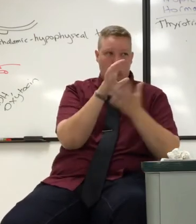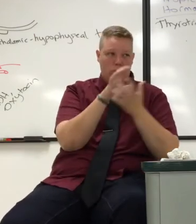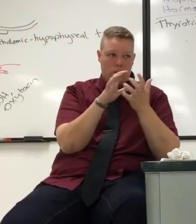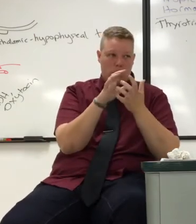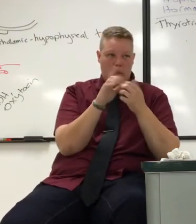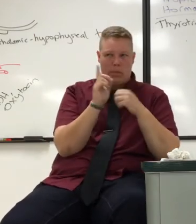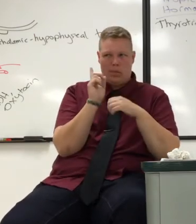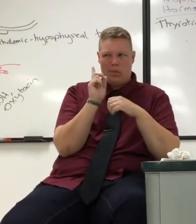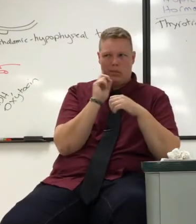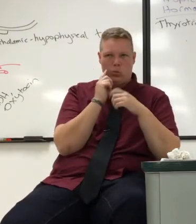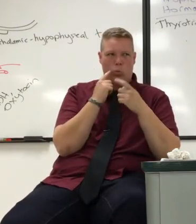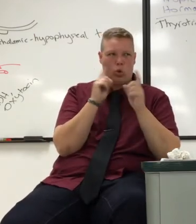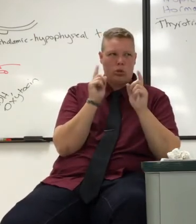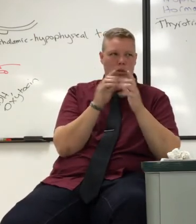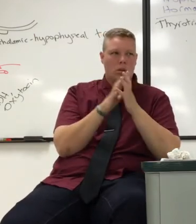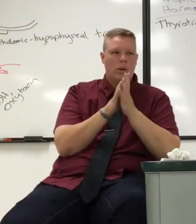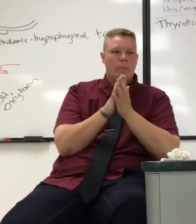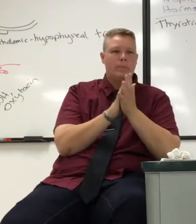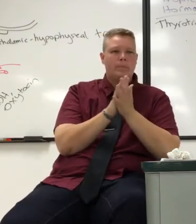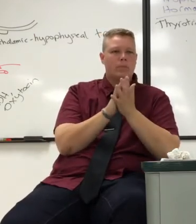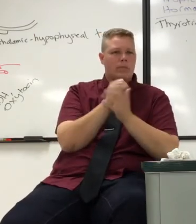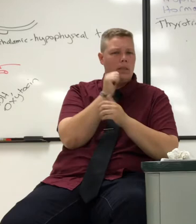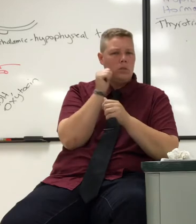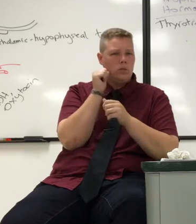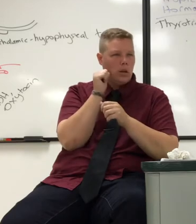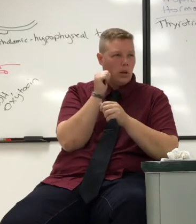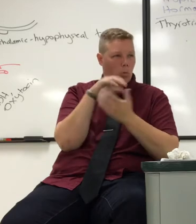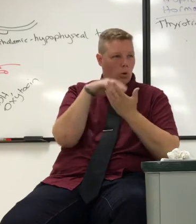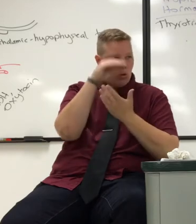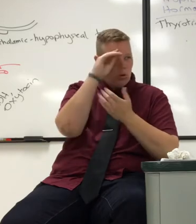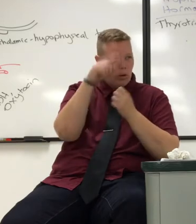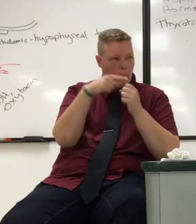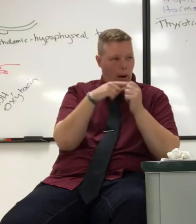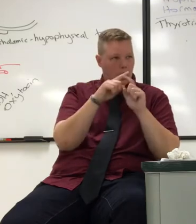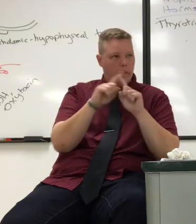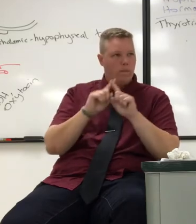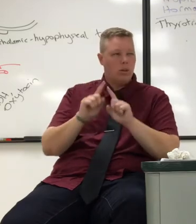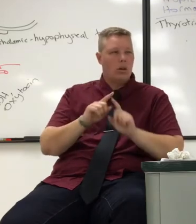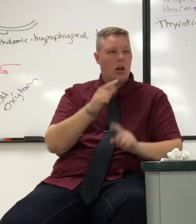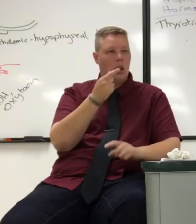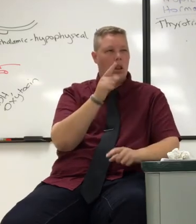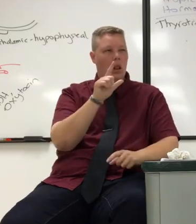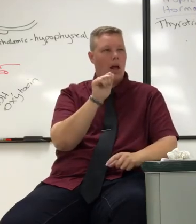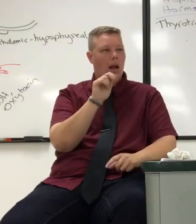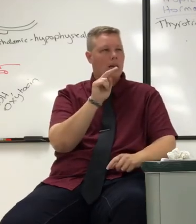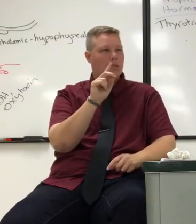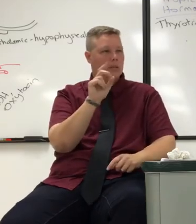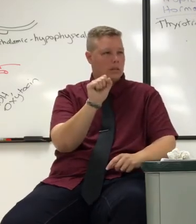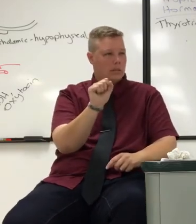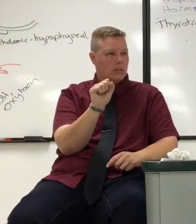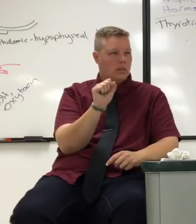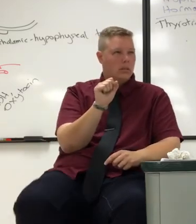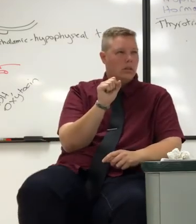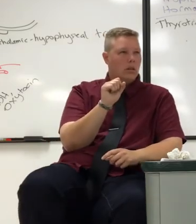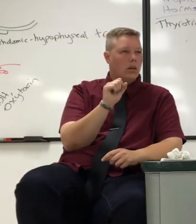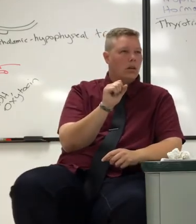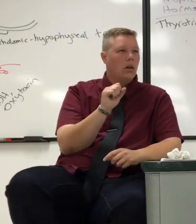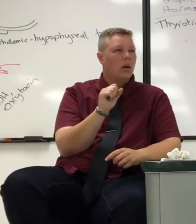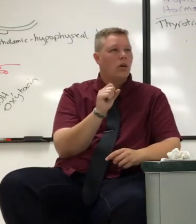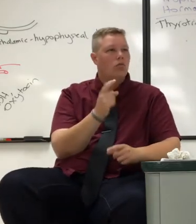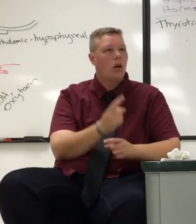how this works out. So yesterday we learned about the different types of glands and right about